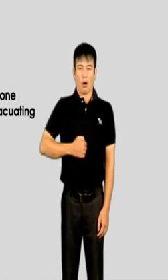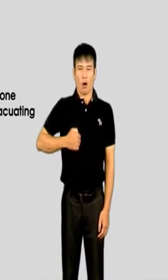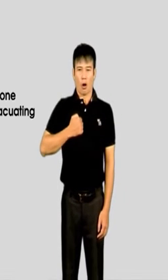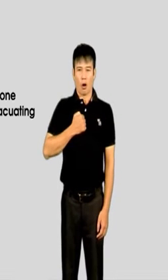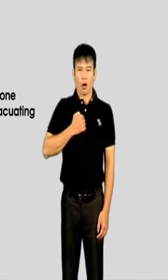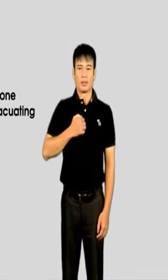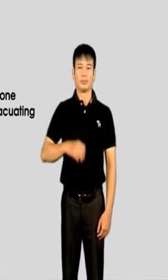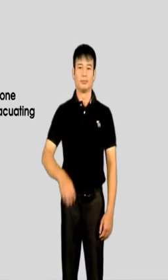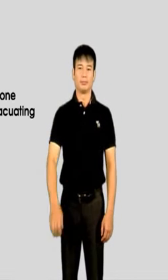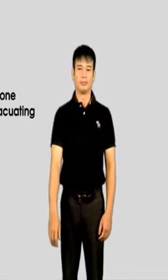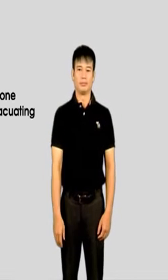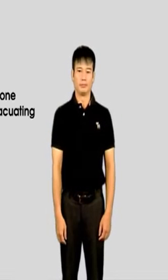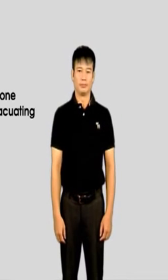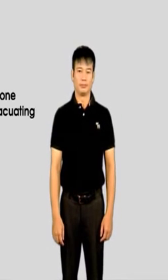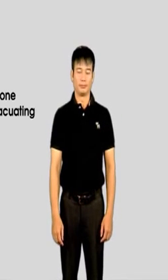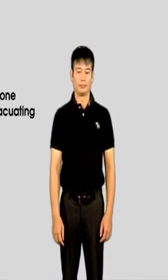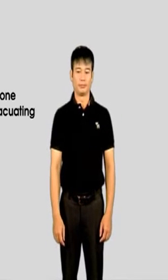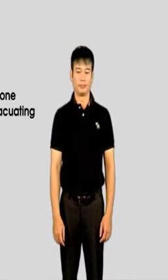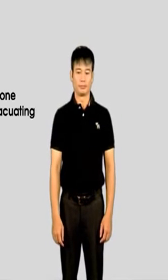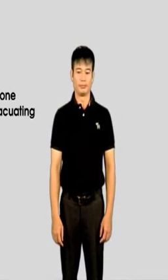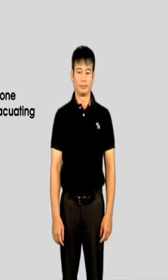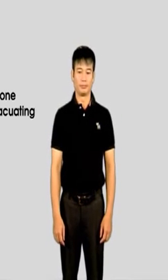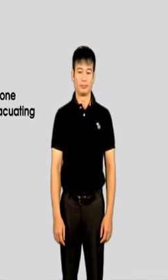for example, people with physical impairment or visual impairment.